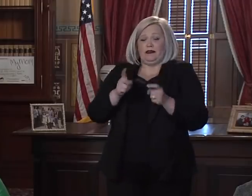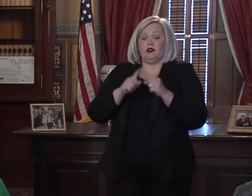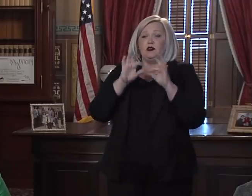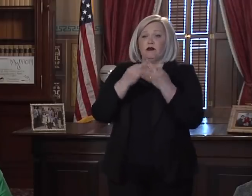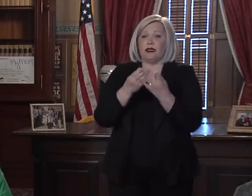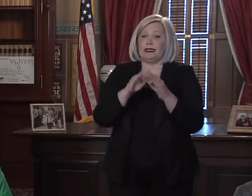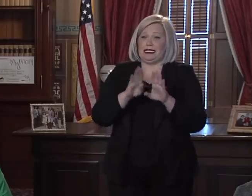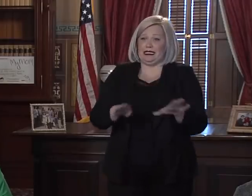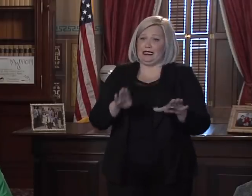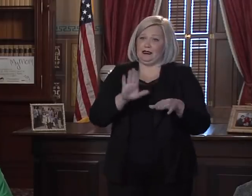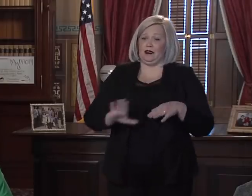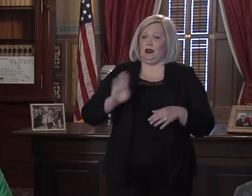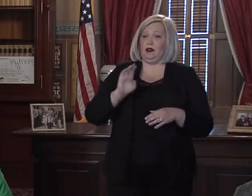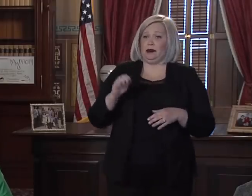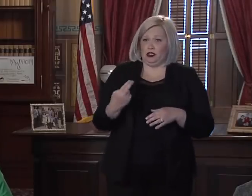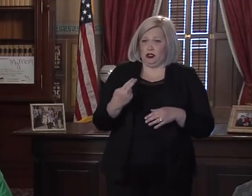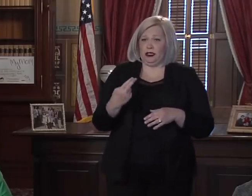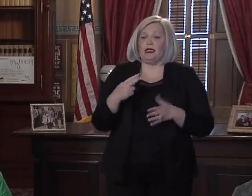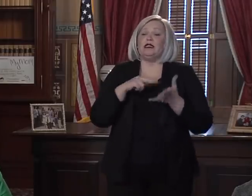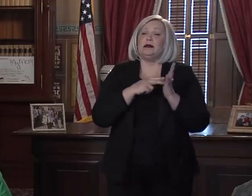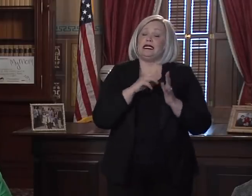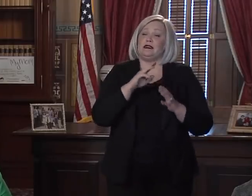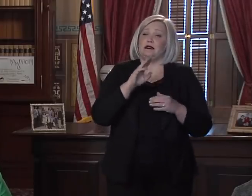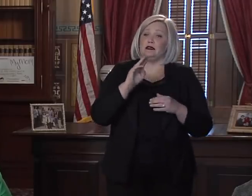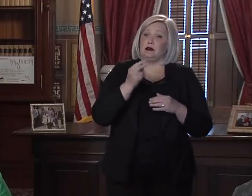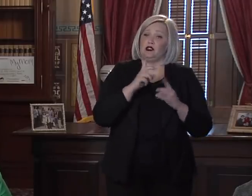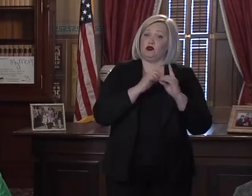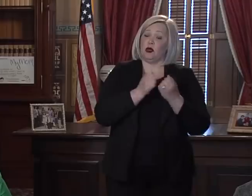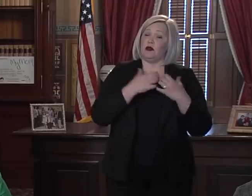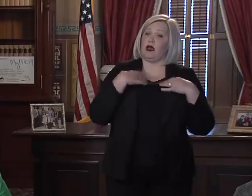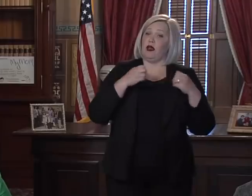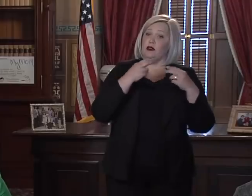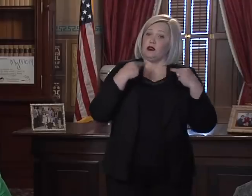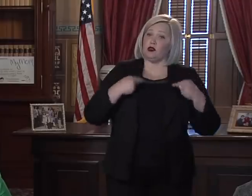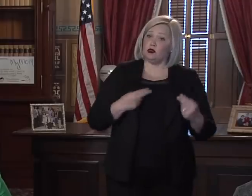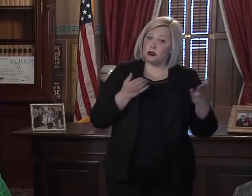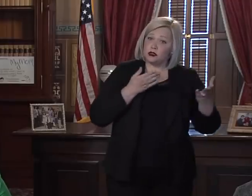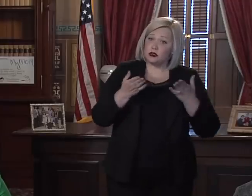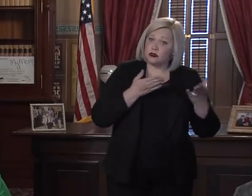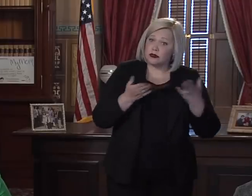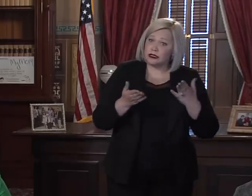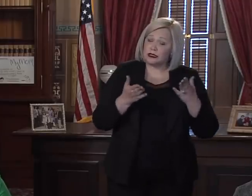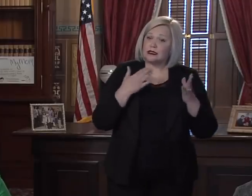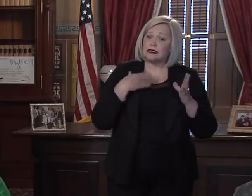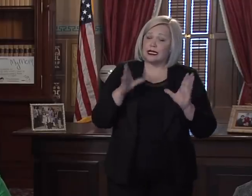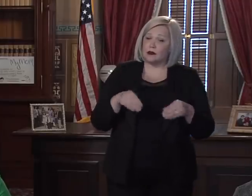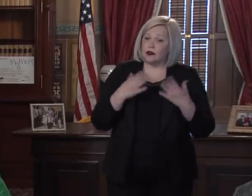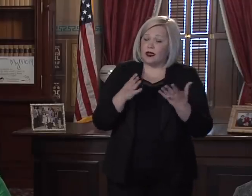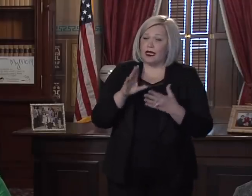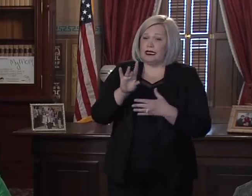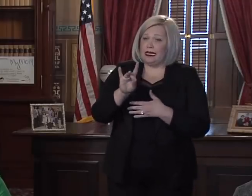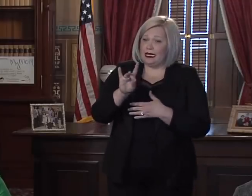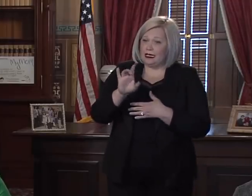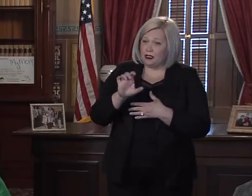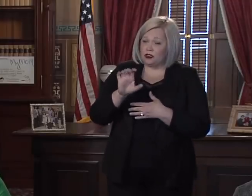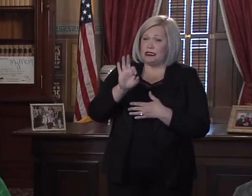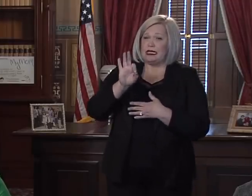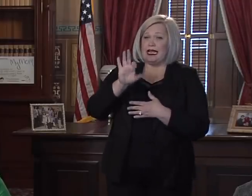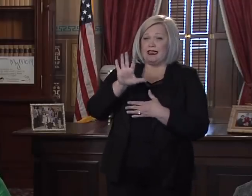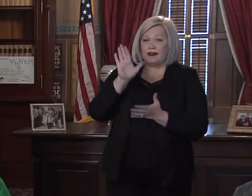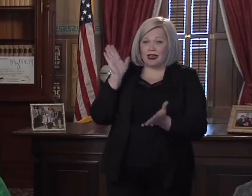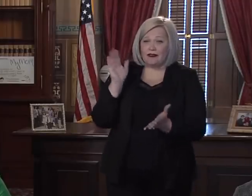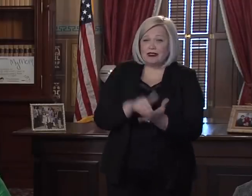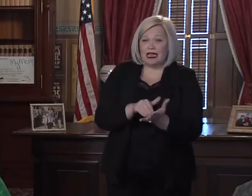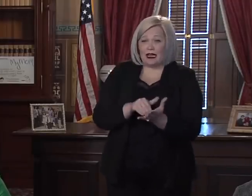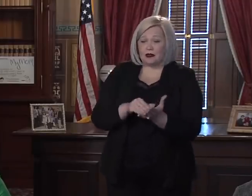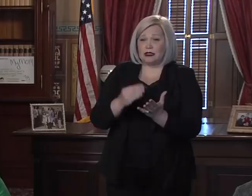kids. And this gives the Department of Health and Human Services the ability to serve approximately 895,000